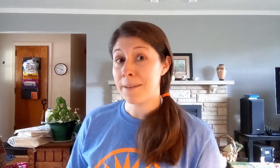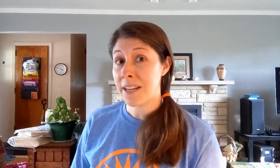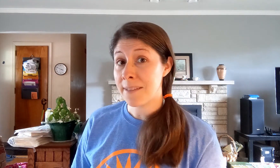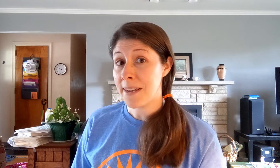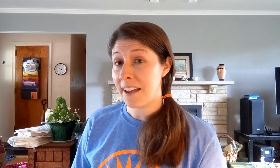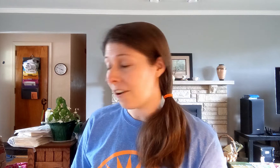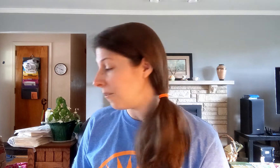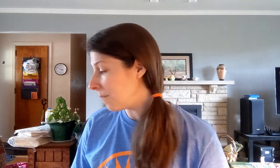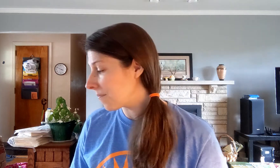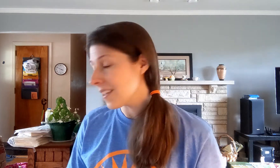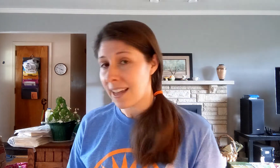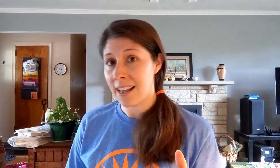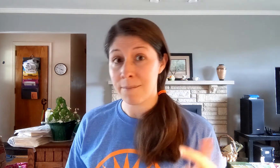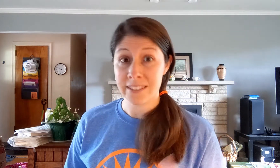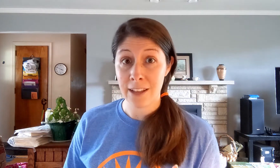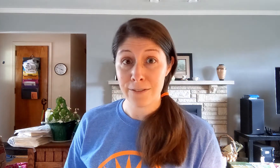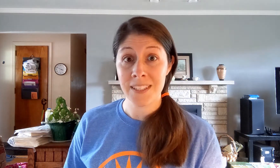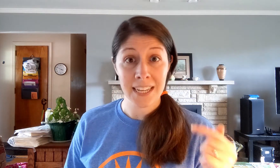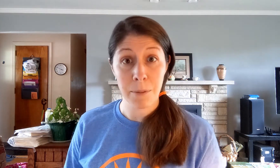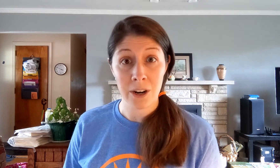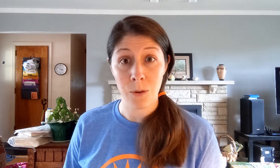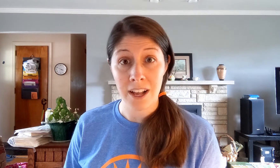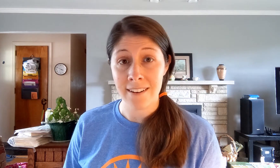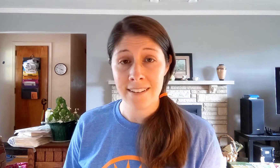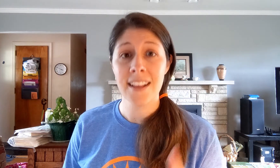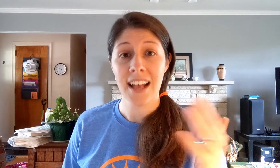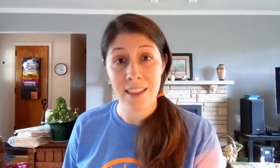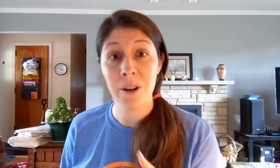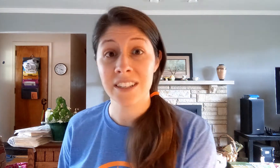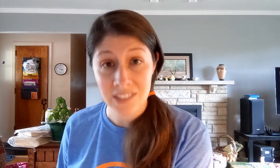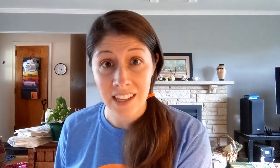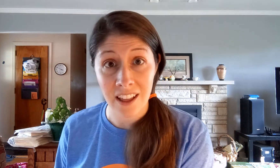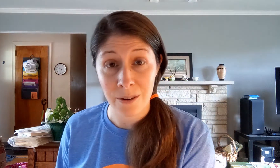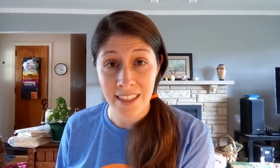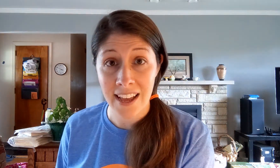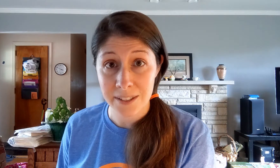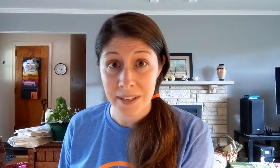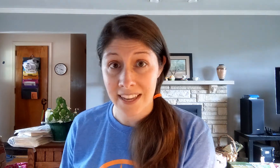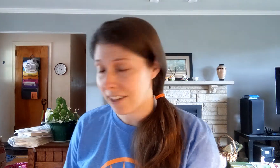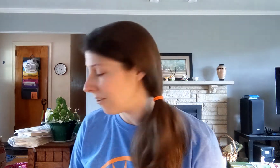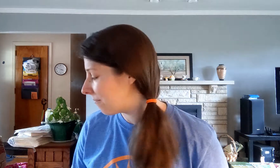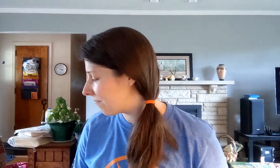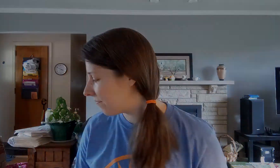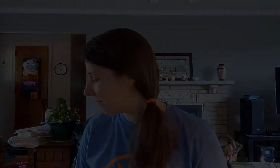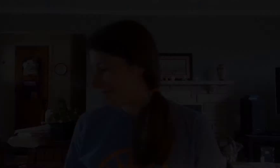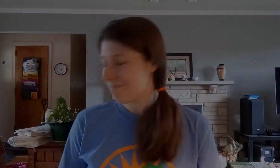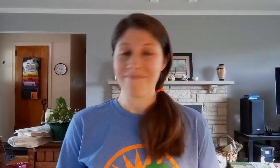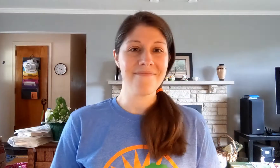playing the piano and myself singing part 1, and then we're going to sing along with that to be the echo.